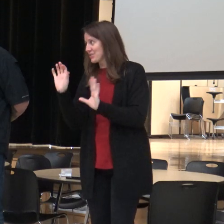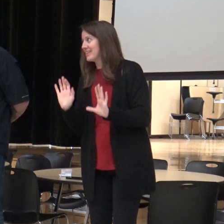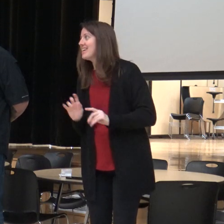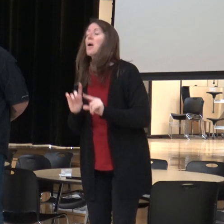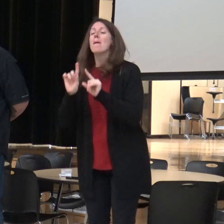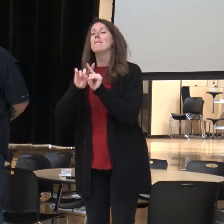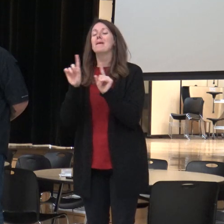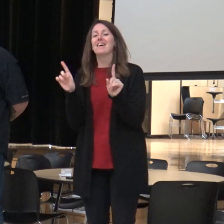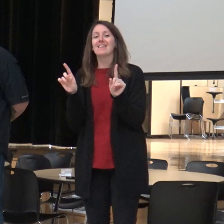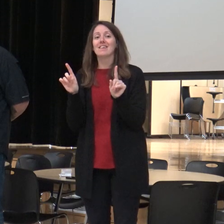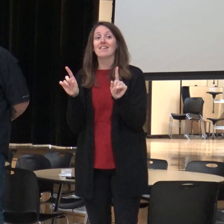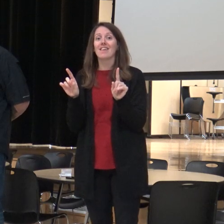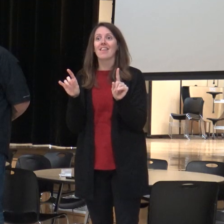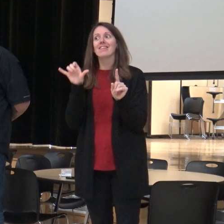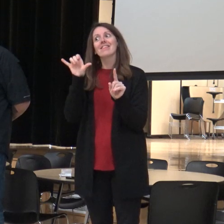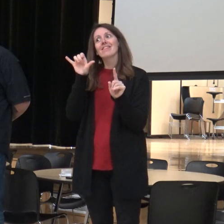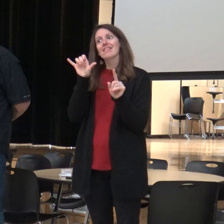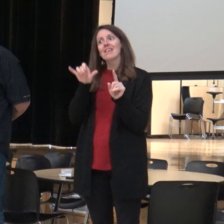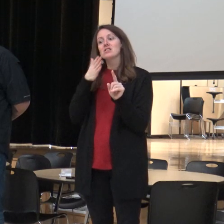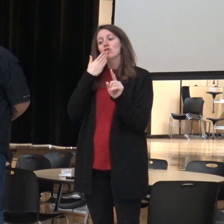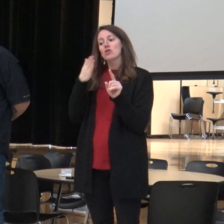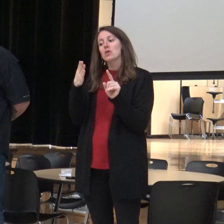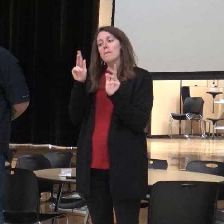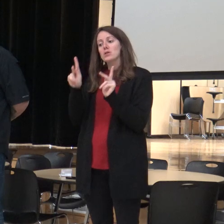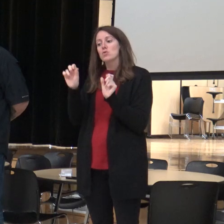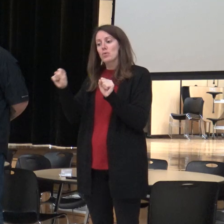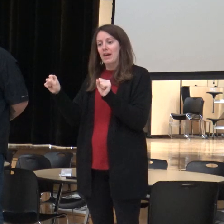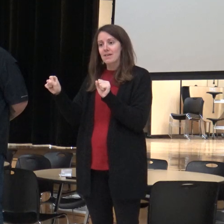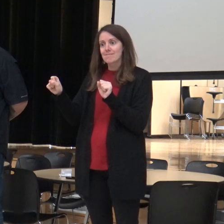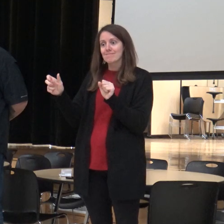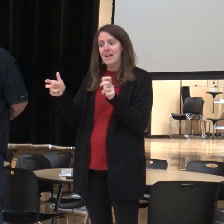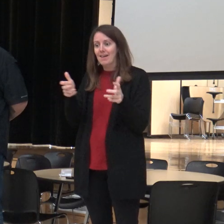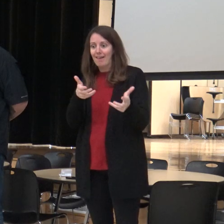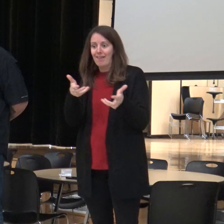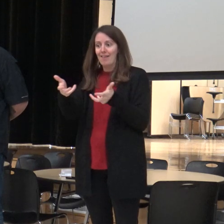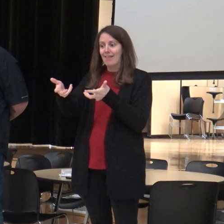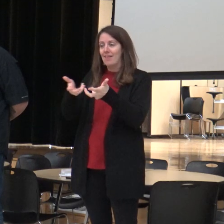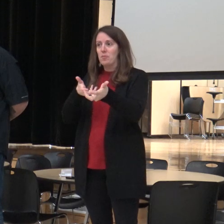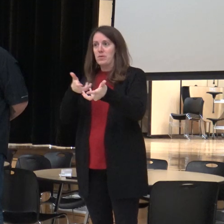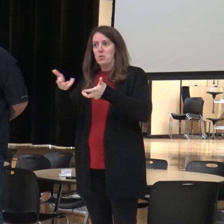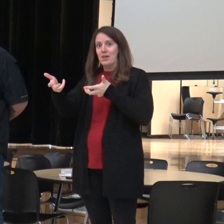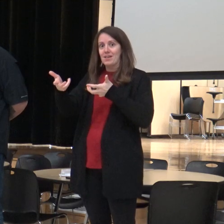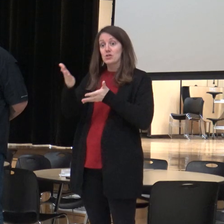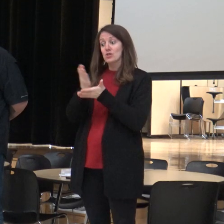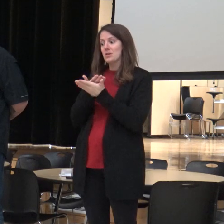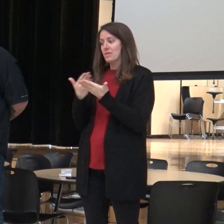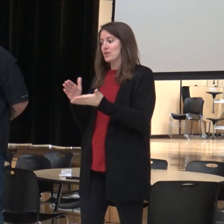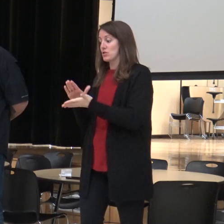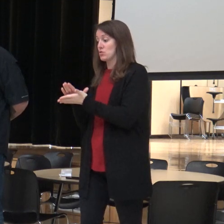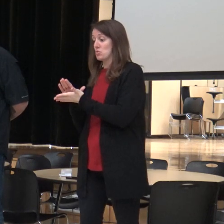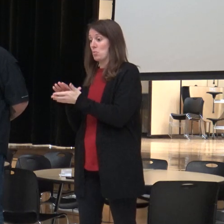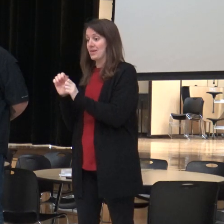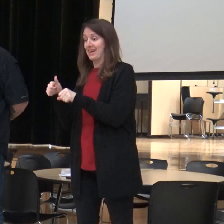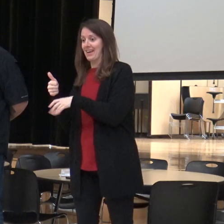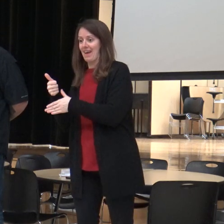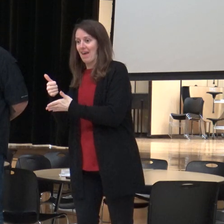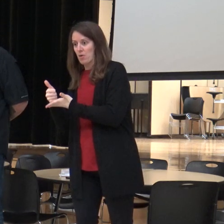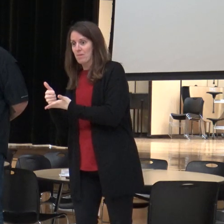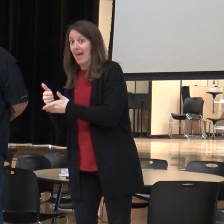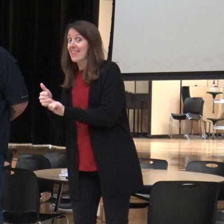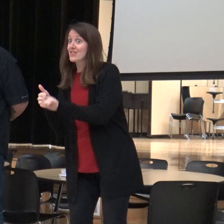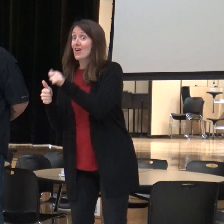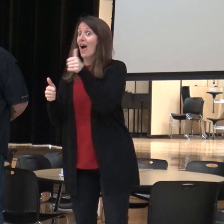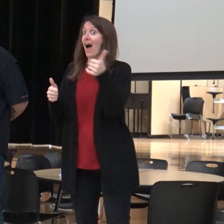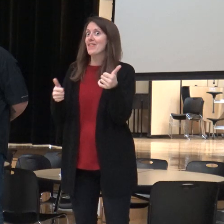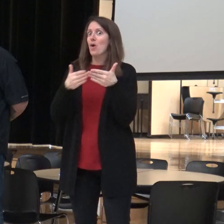But they're kind of that liaison that can go between, because there's certain things that schools can do and certain things that other services can do. So trying to connect all those resources.